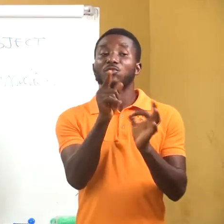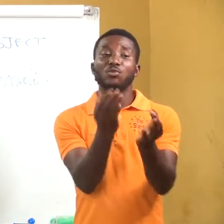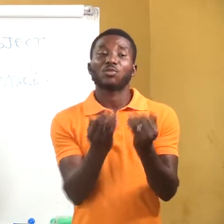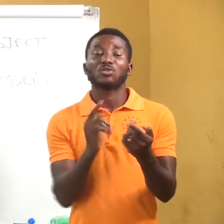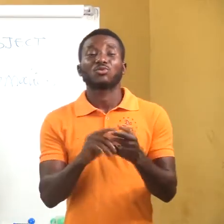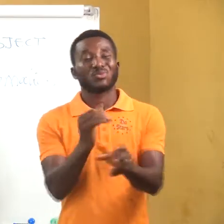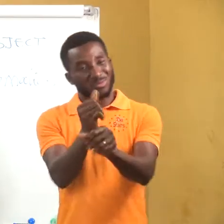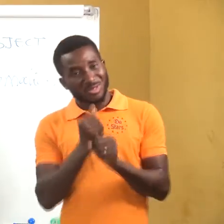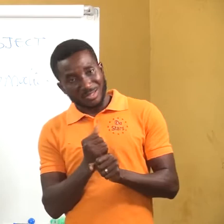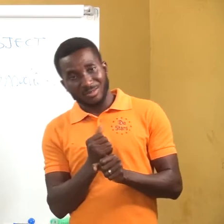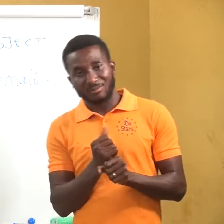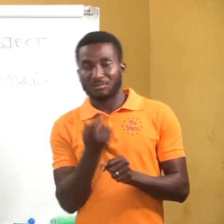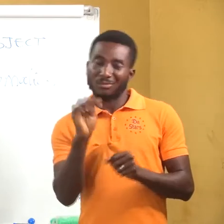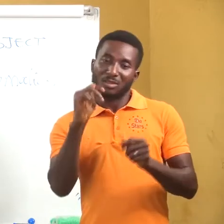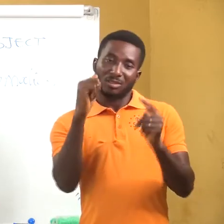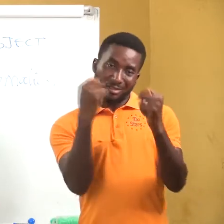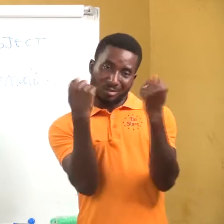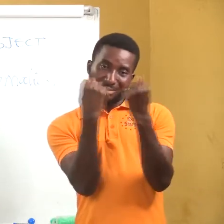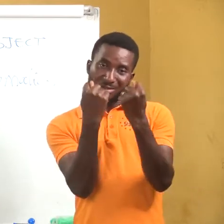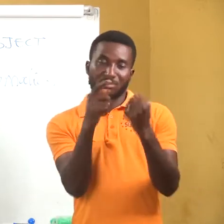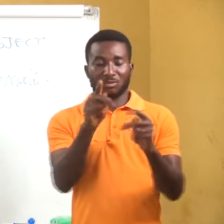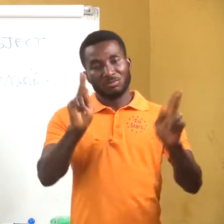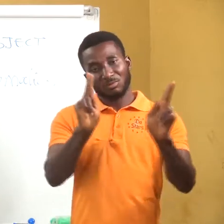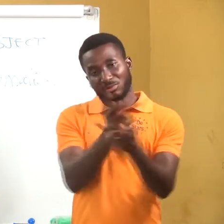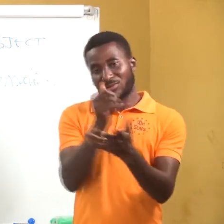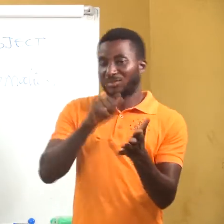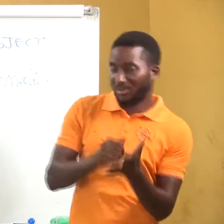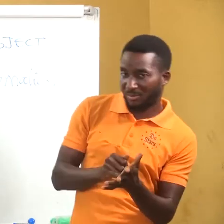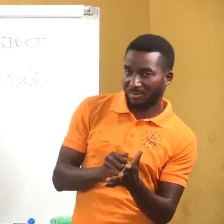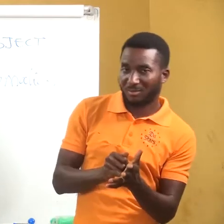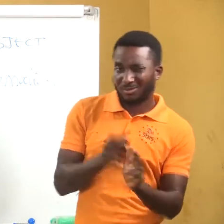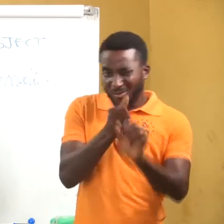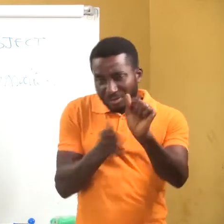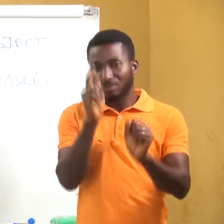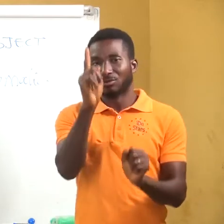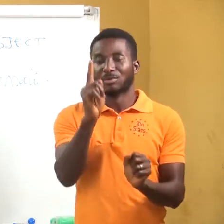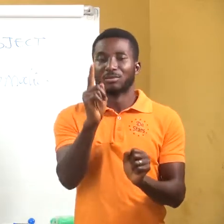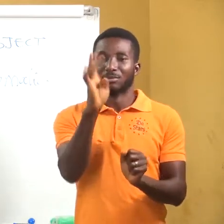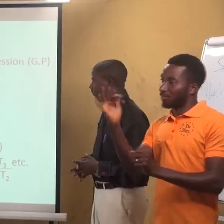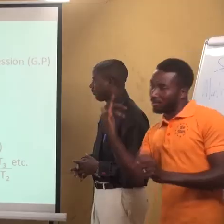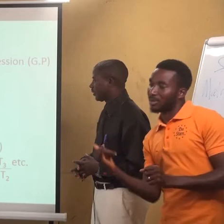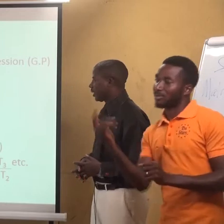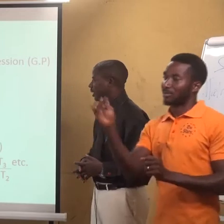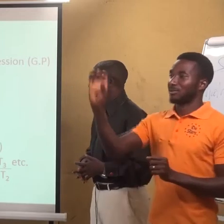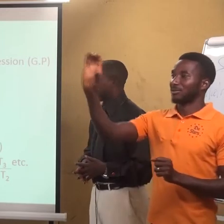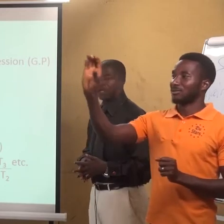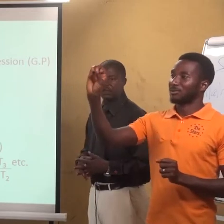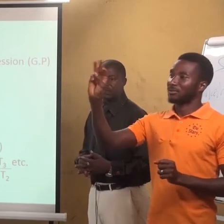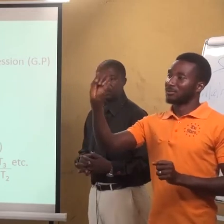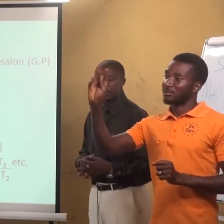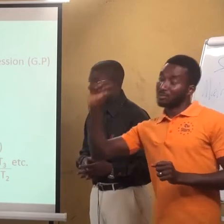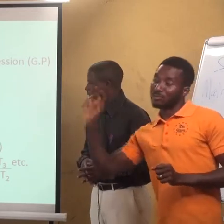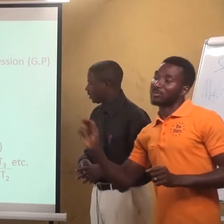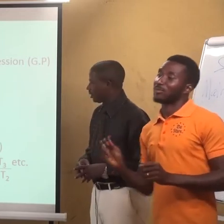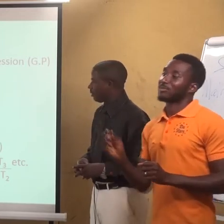the subsequent terms, you multiply each term by the common ratio. In